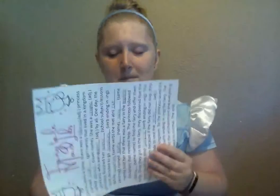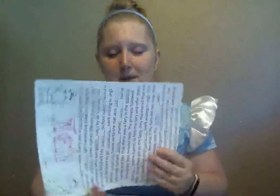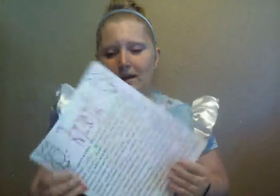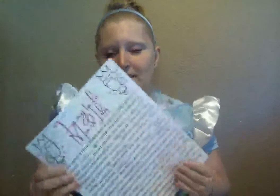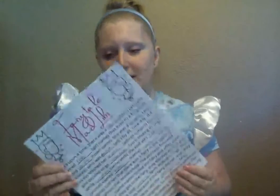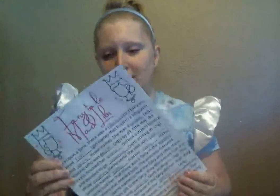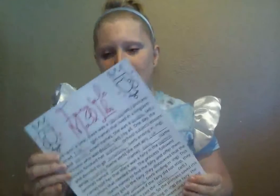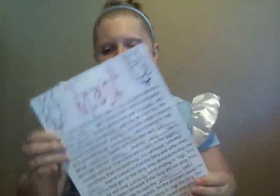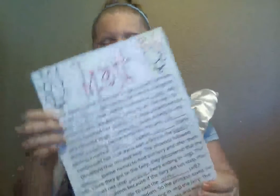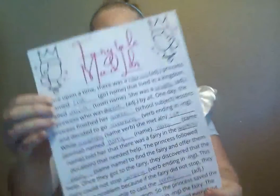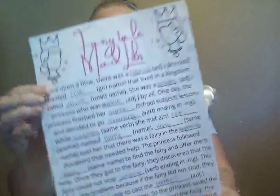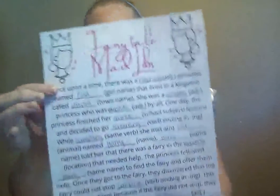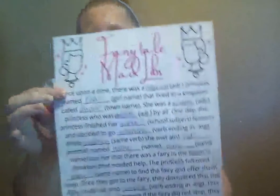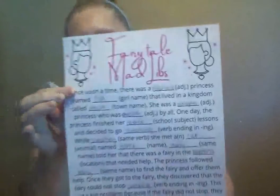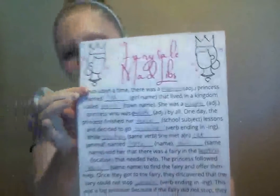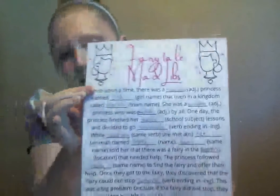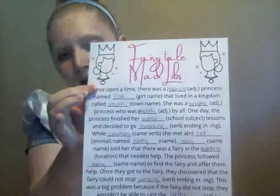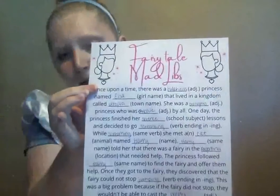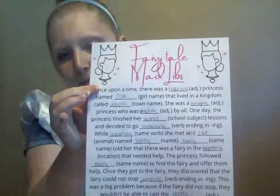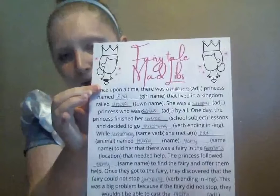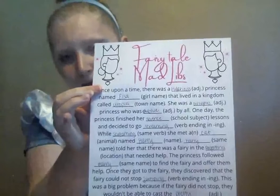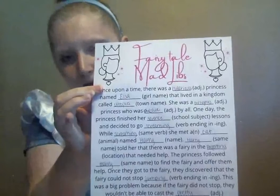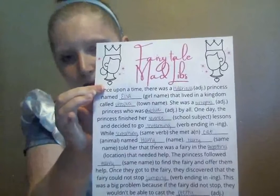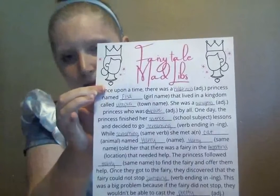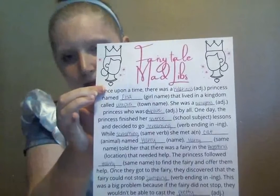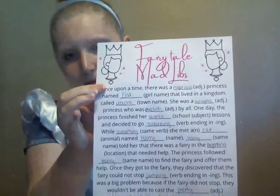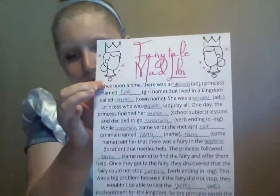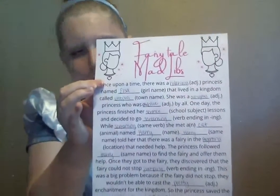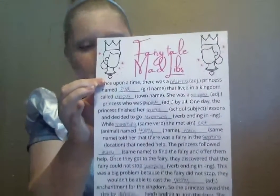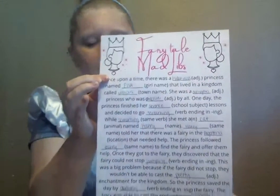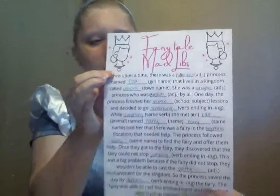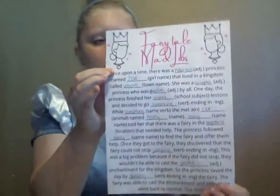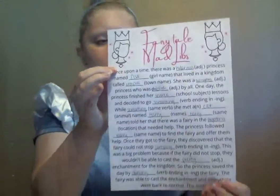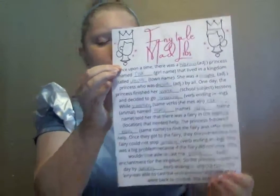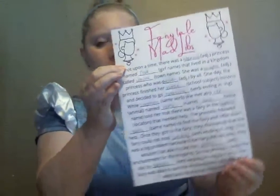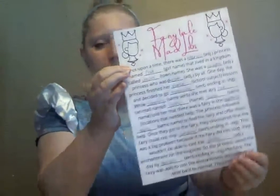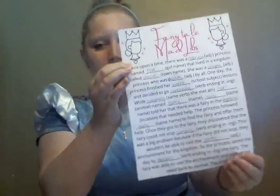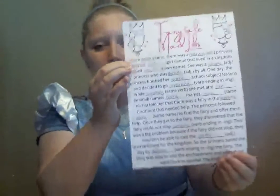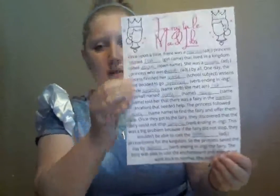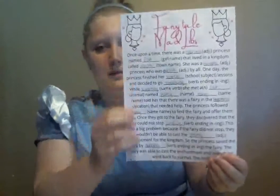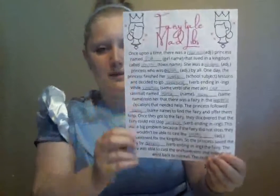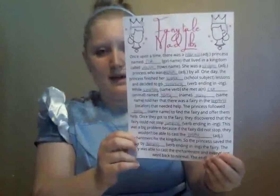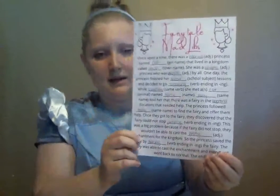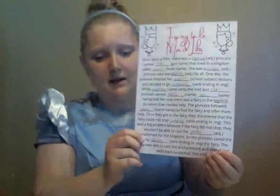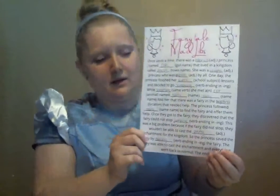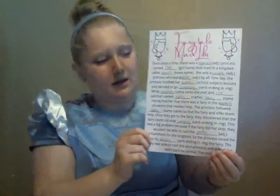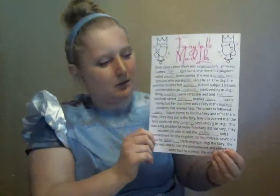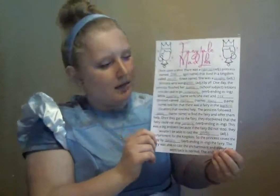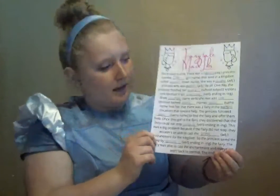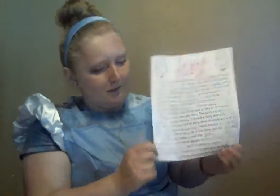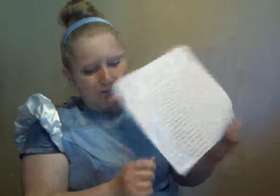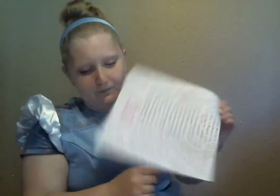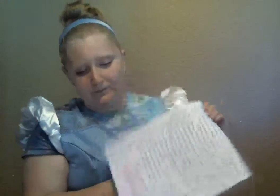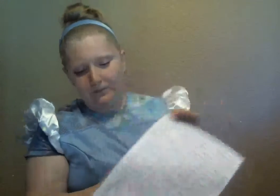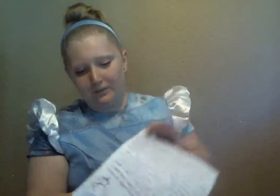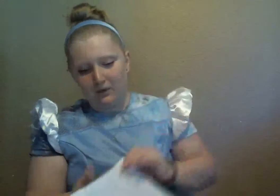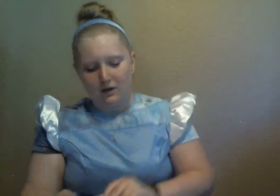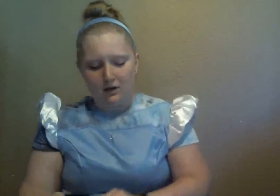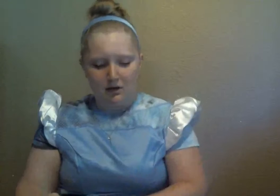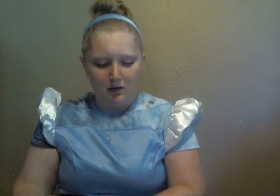But this is Fairy Tale Mad Libs. So I'm going to set it down so I can read it.